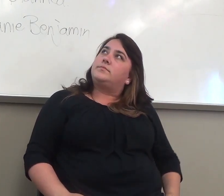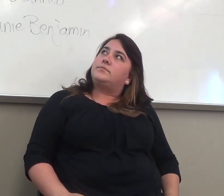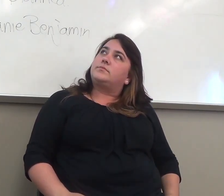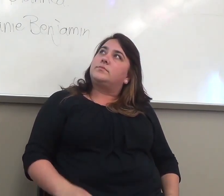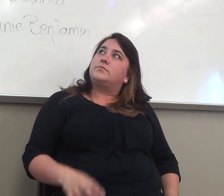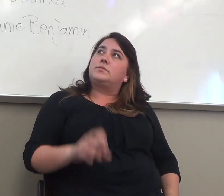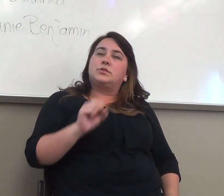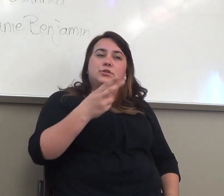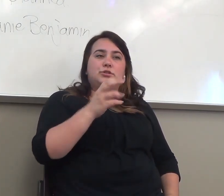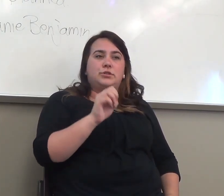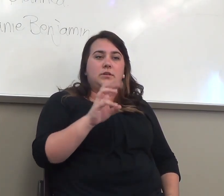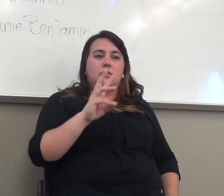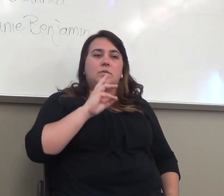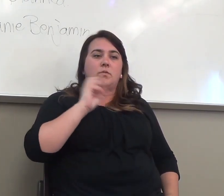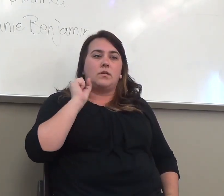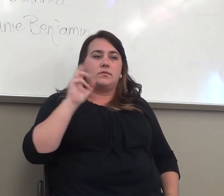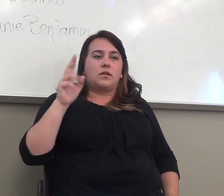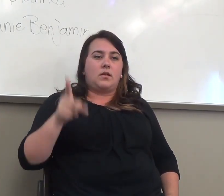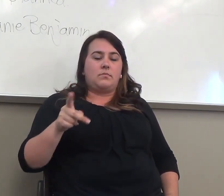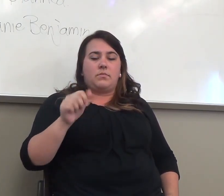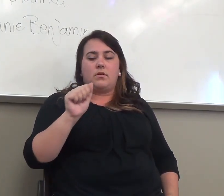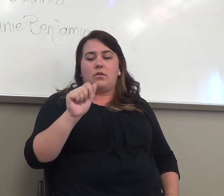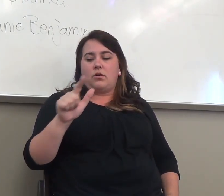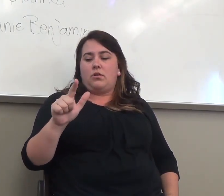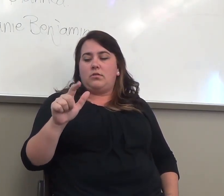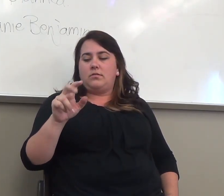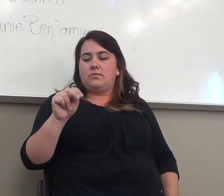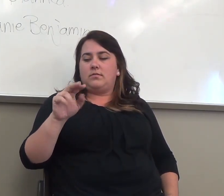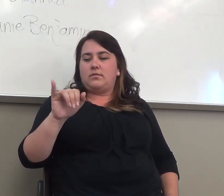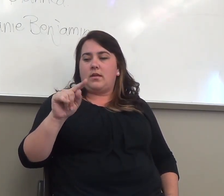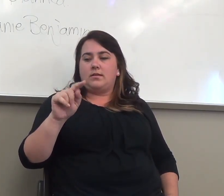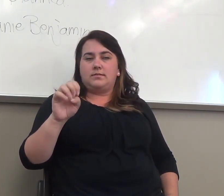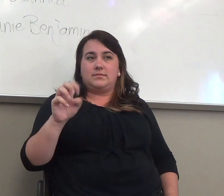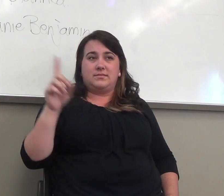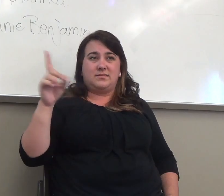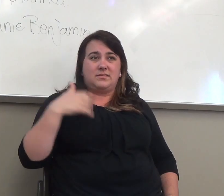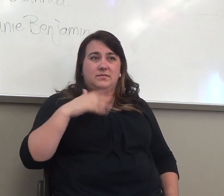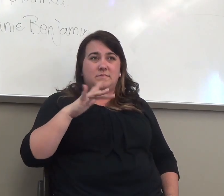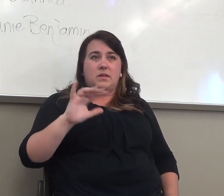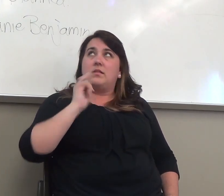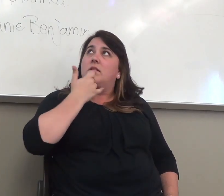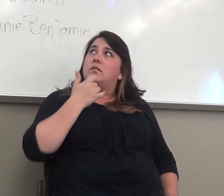What about this? Is there a misspelling in here?